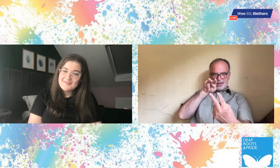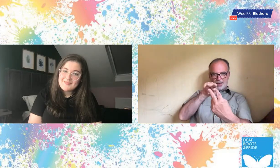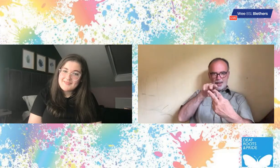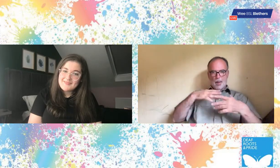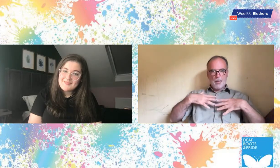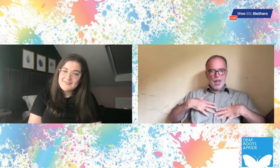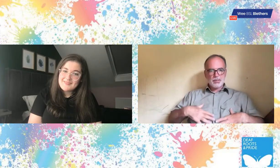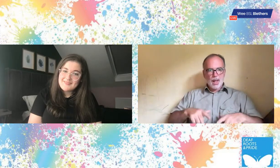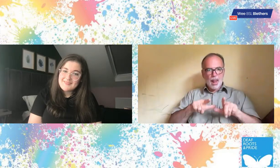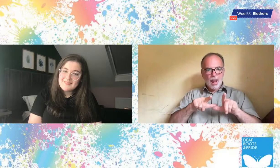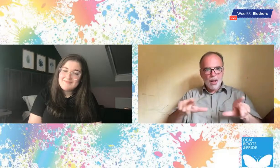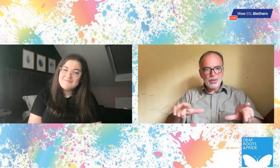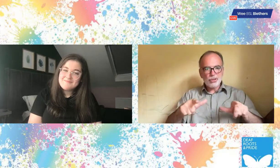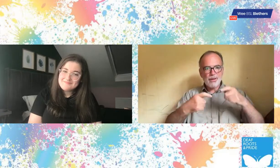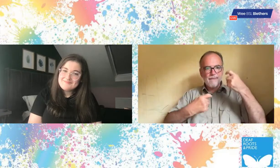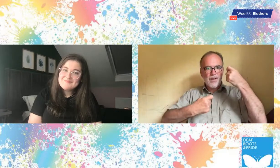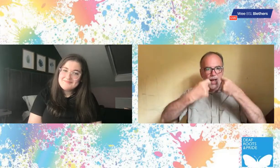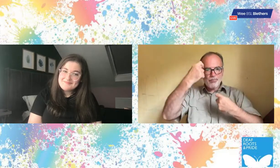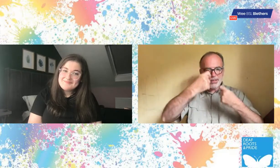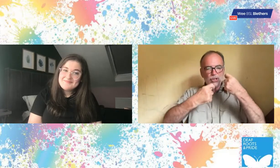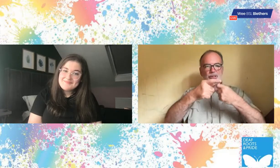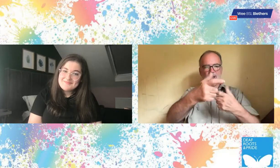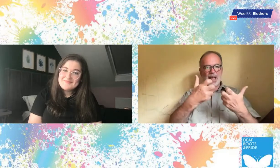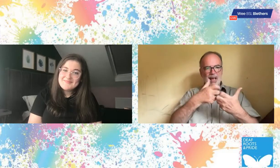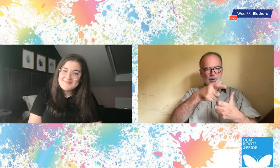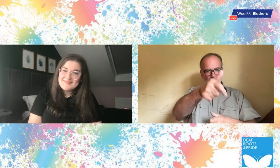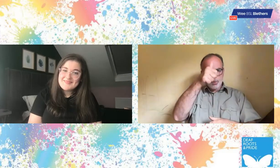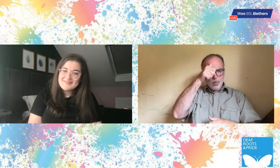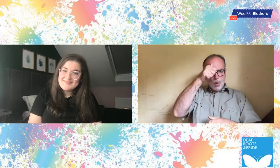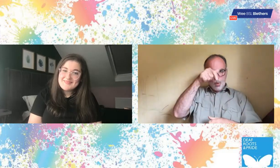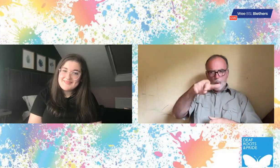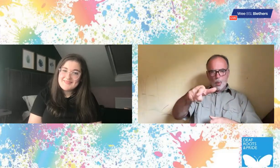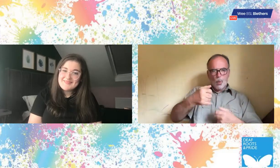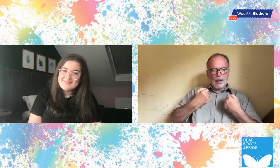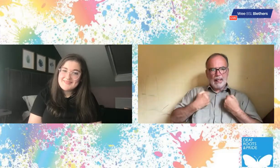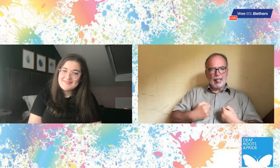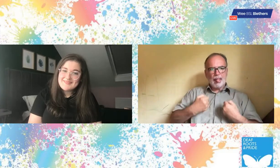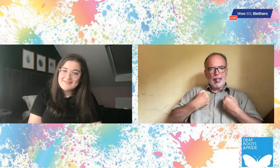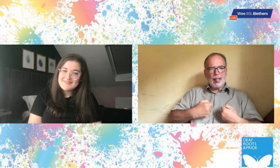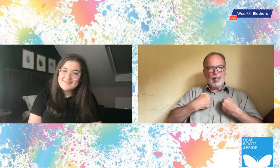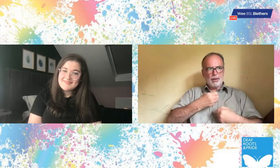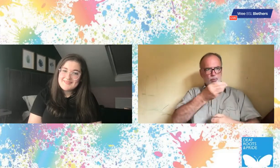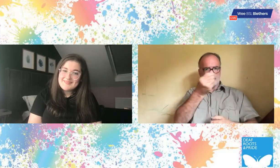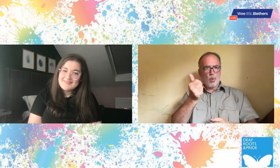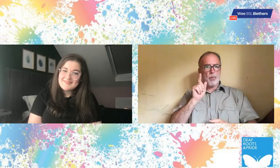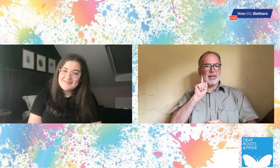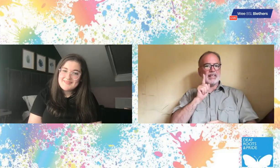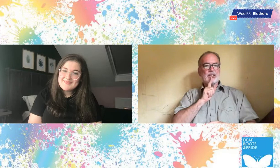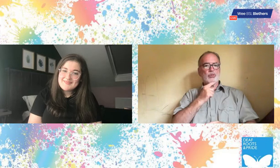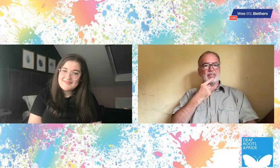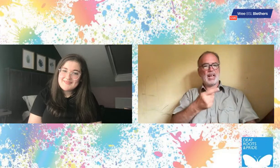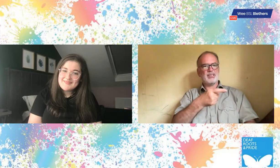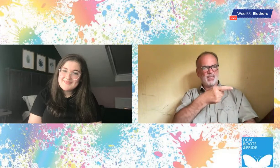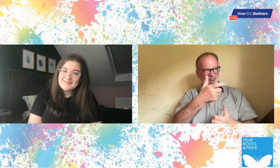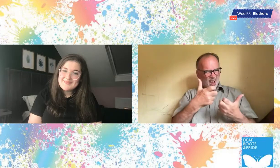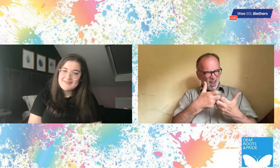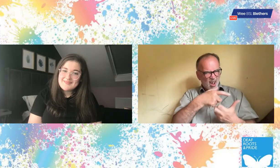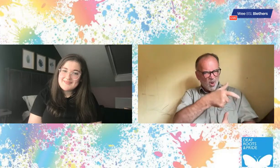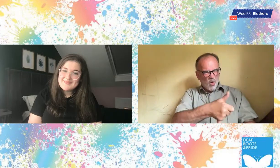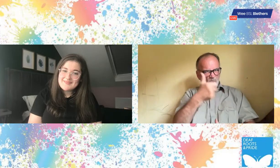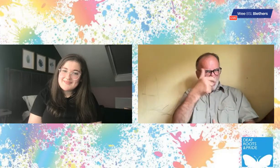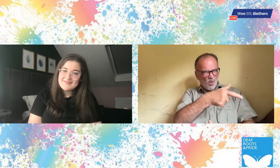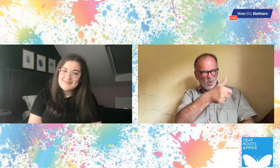with animals. It's something about the eye contact, it's something about the body Hmm. language, it's something about the facial expressions, it's something about